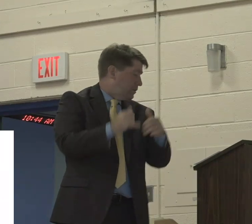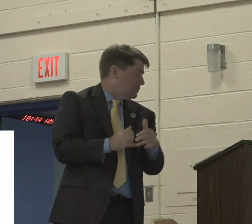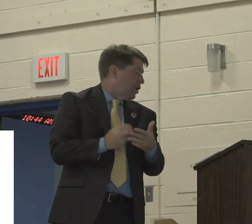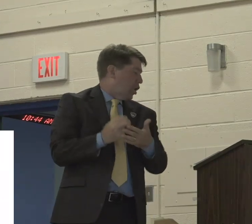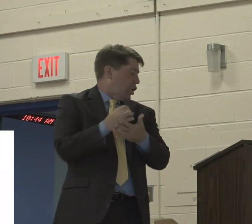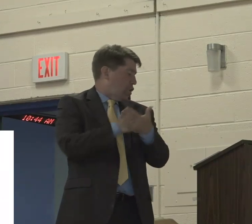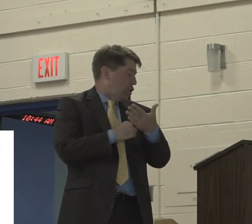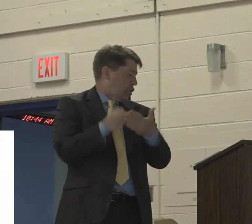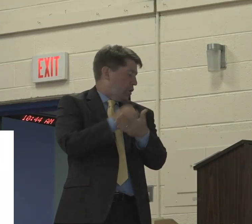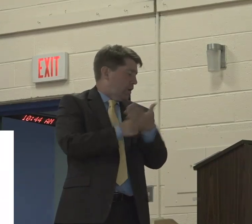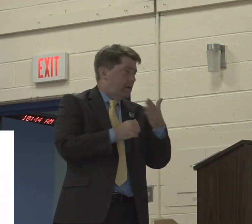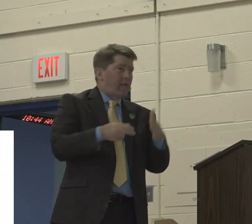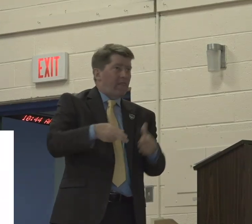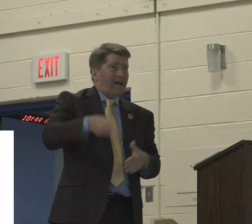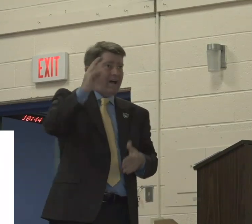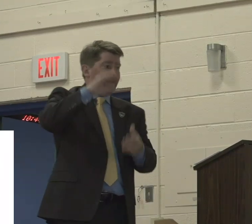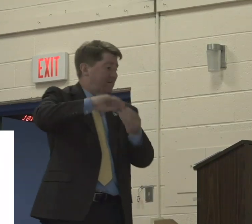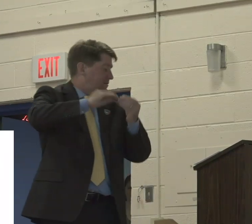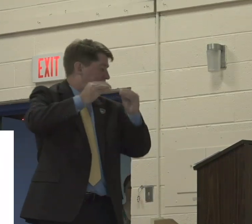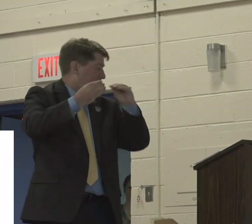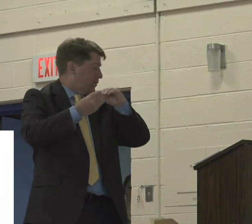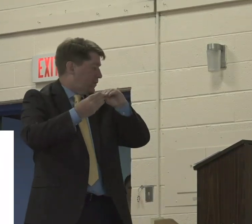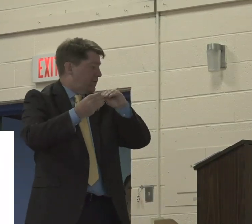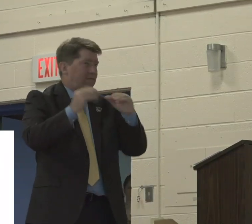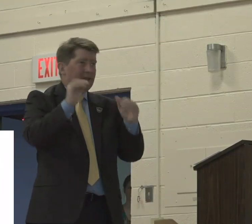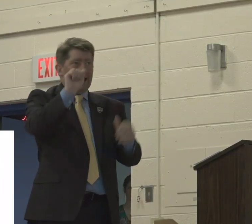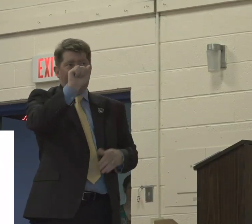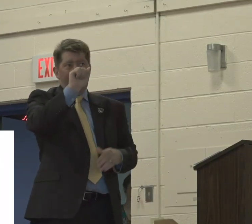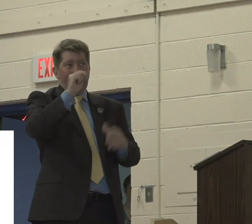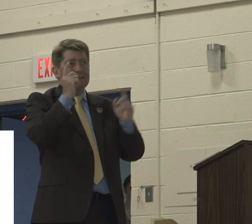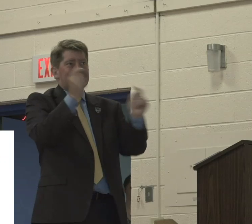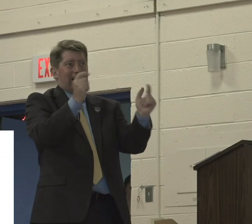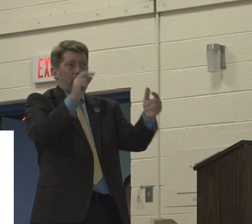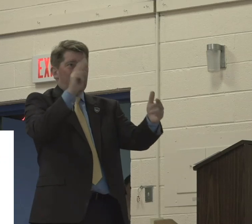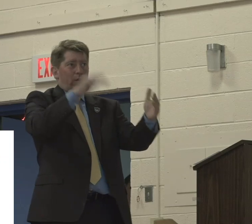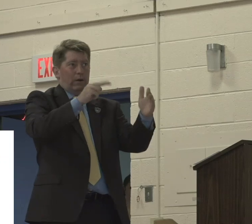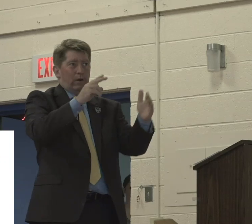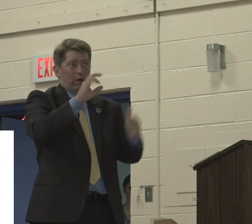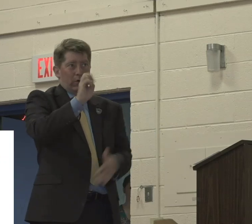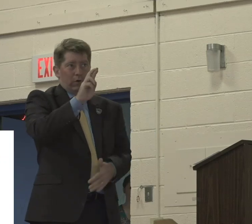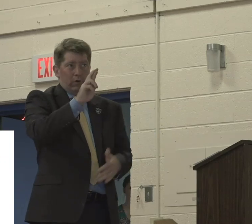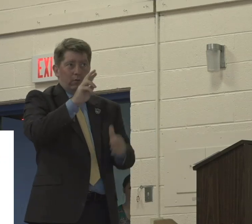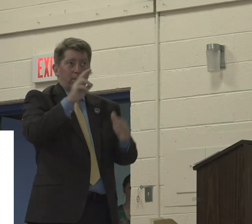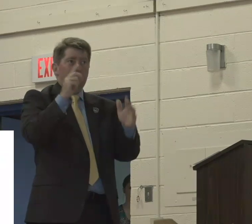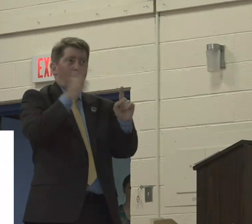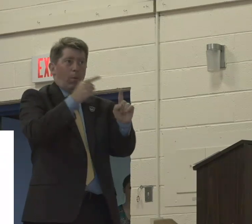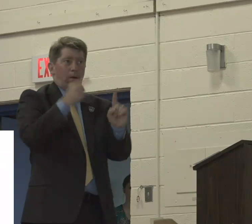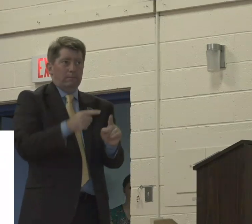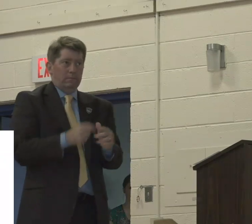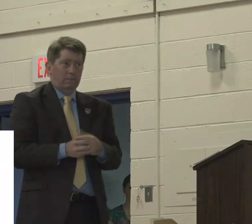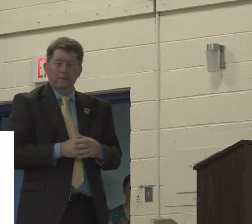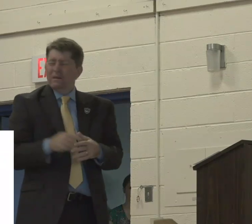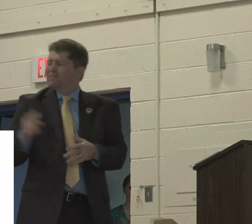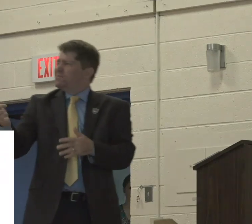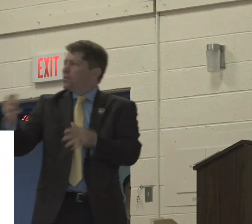And how do you get this reward? You earn the highest number of accelerated reader points.